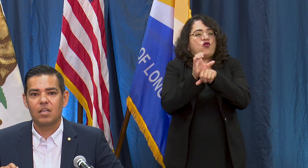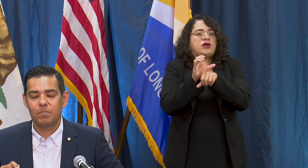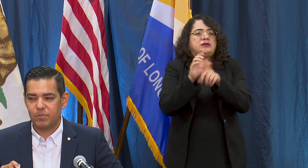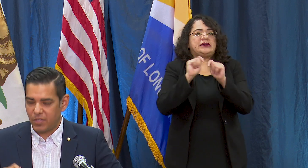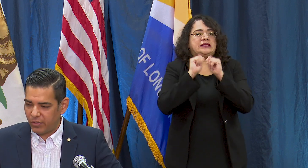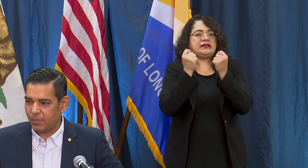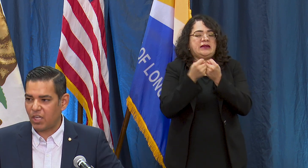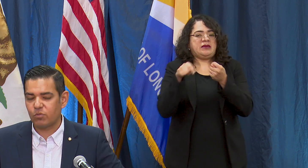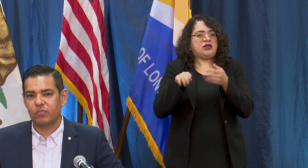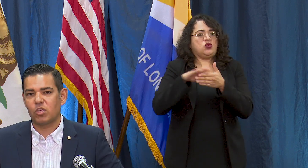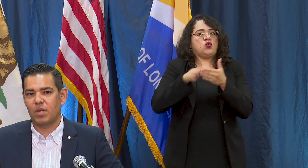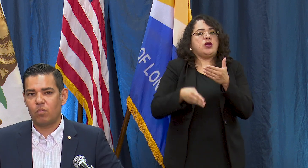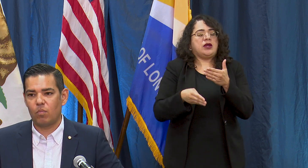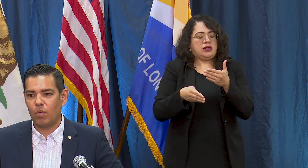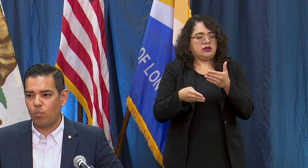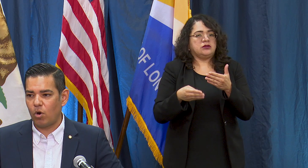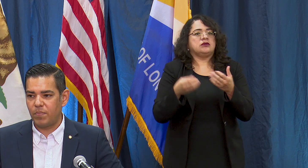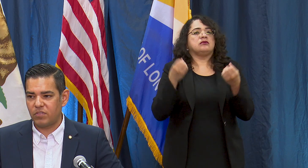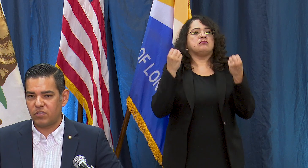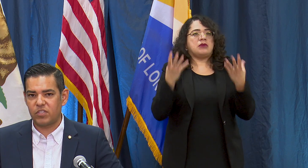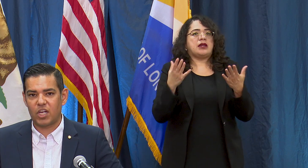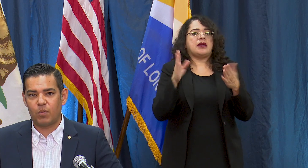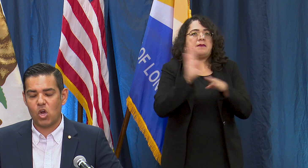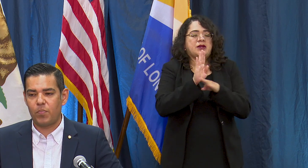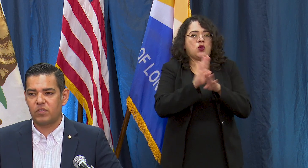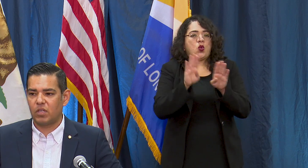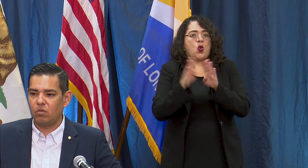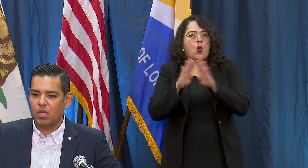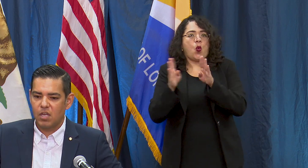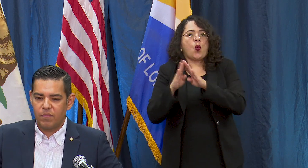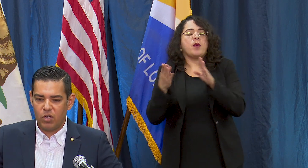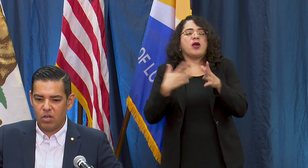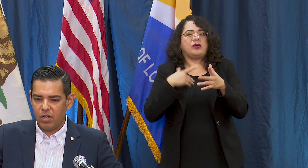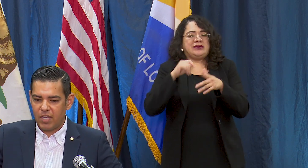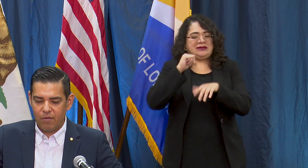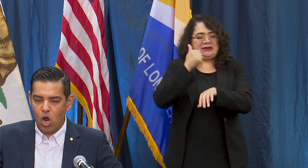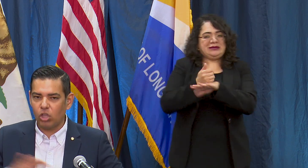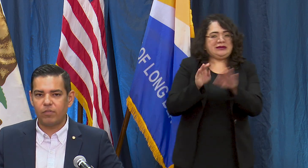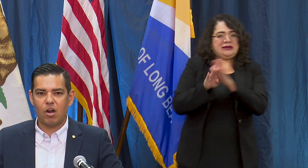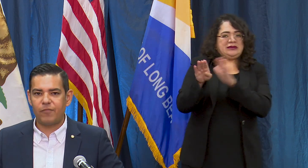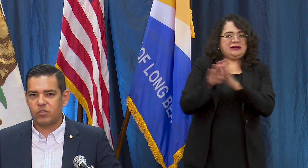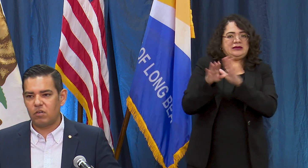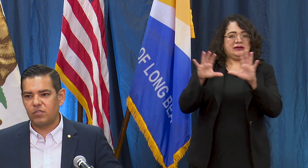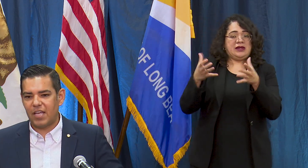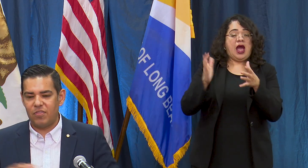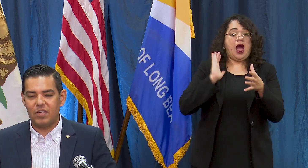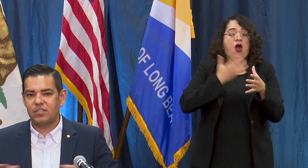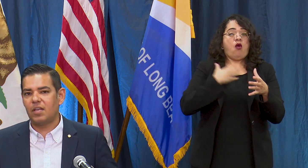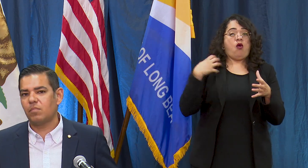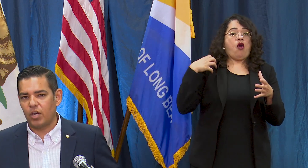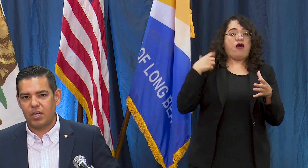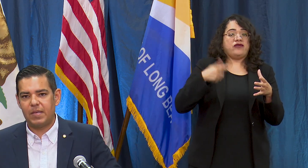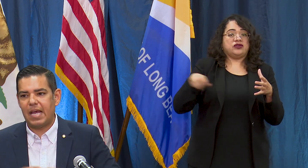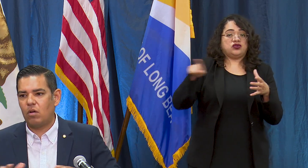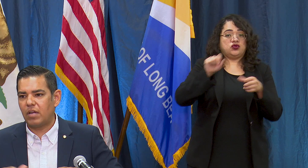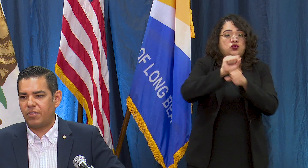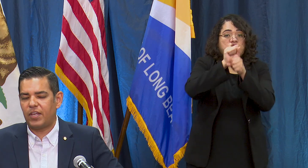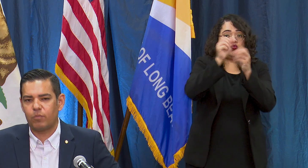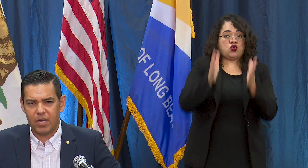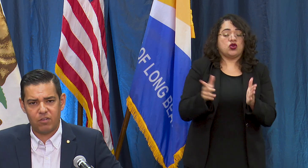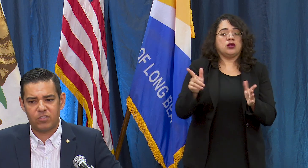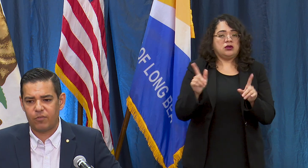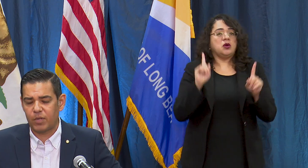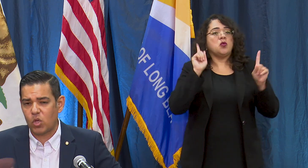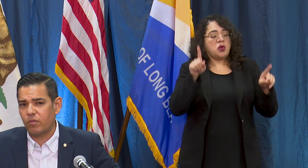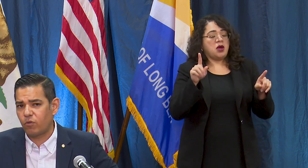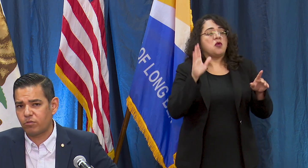weekend, specifically because we have so many more businesses that are going to reopen. So they're kind of all of our officers and then some are going to be out, I think,